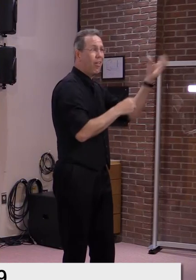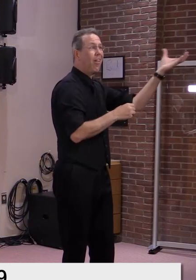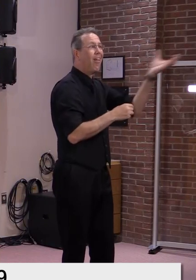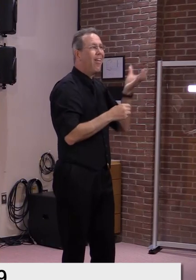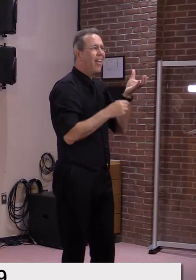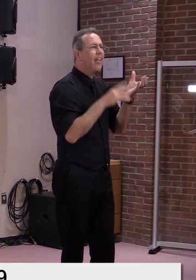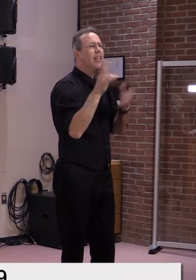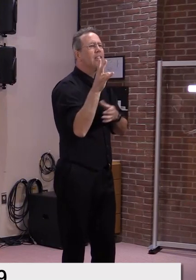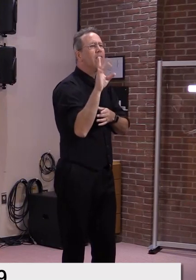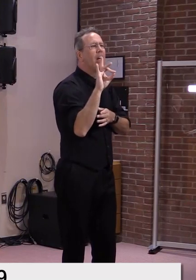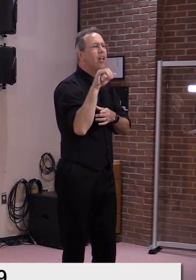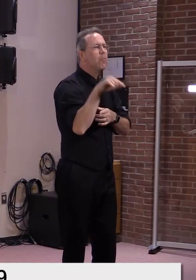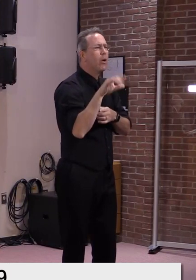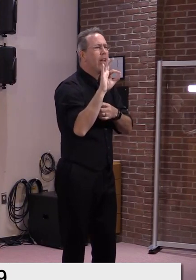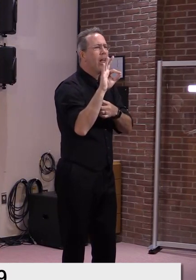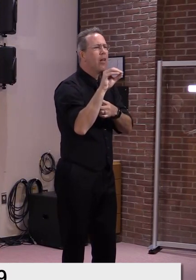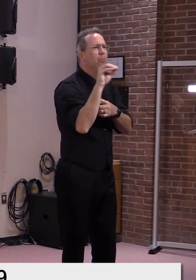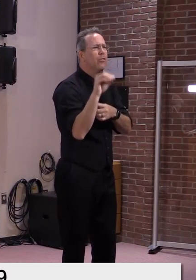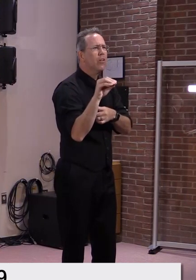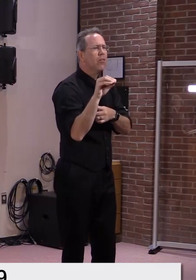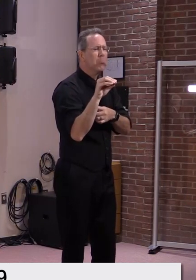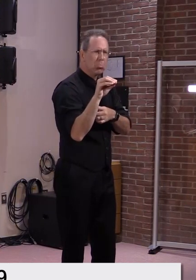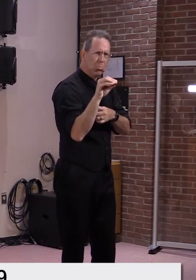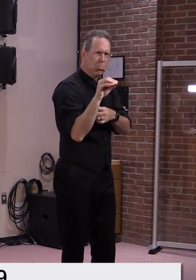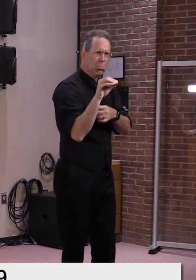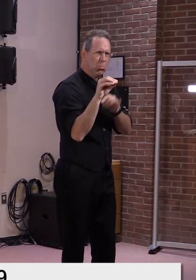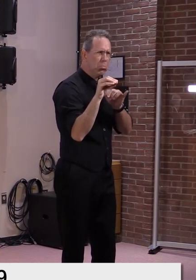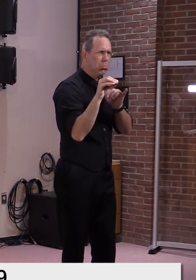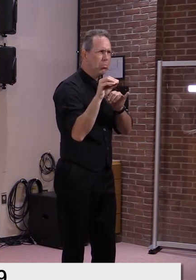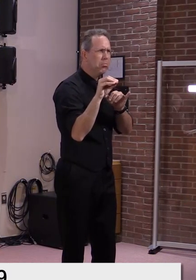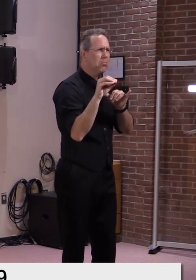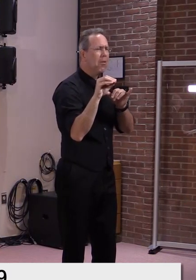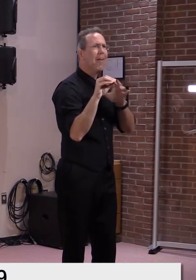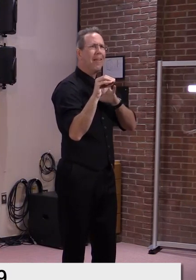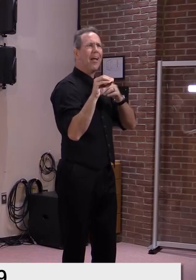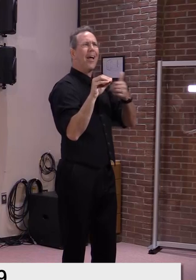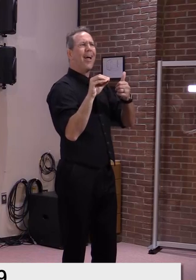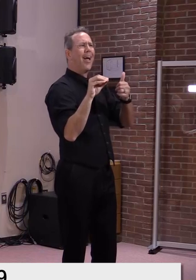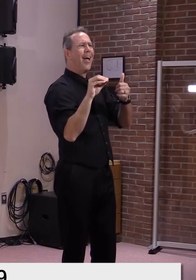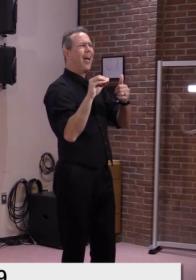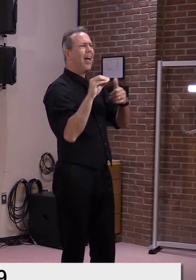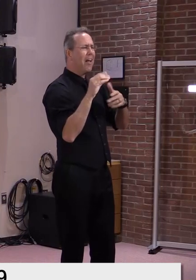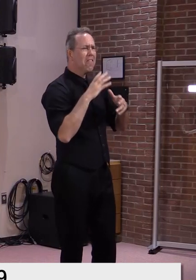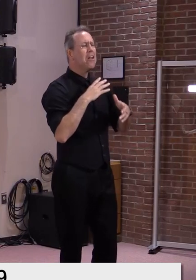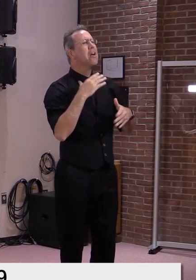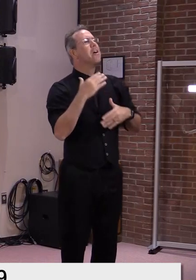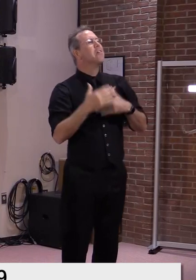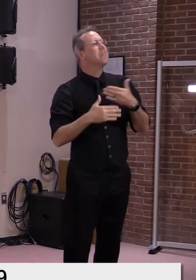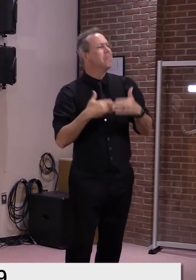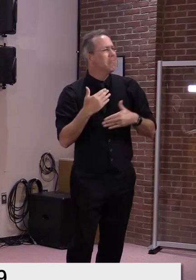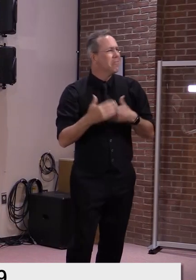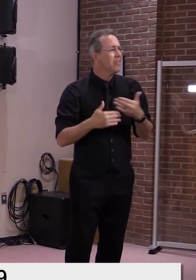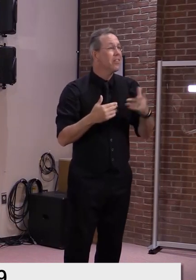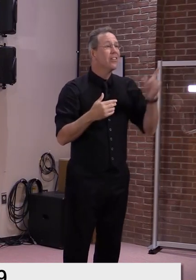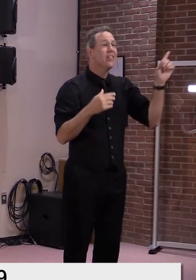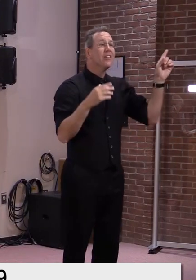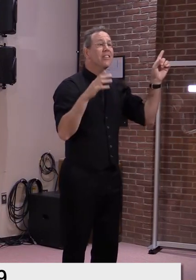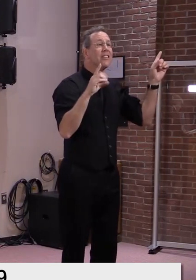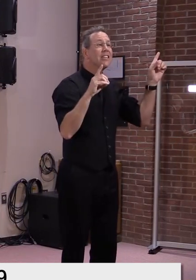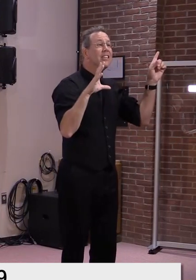eligible population having been vaccinated with at least one dose. Although the CDC